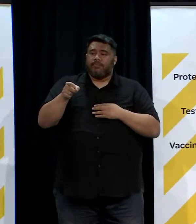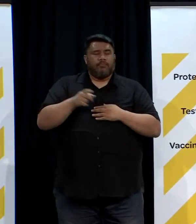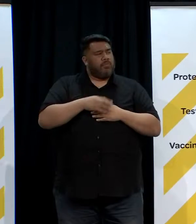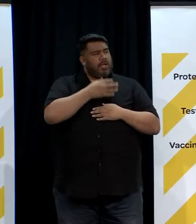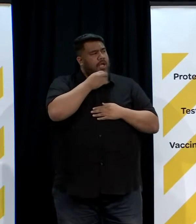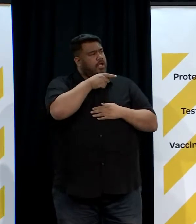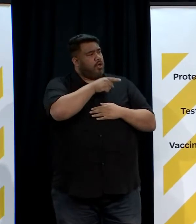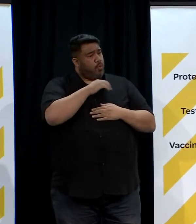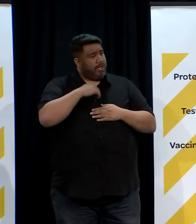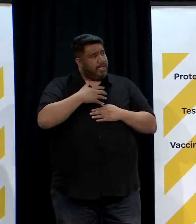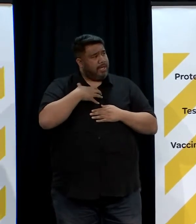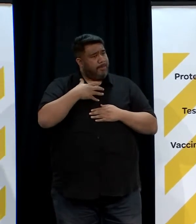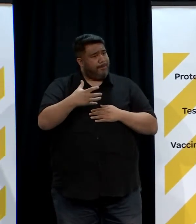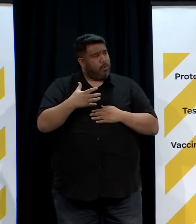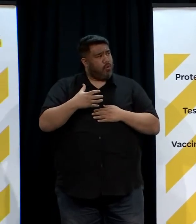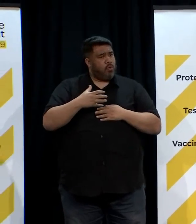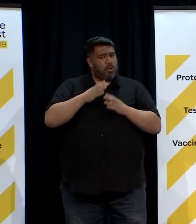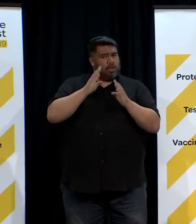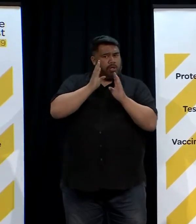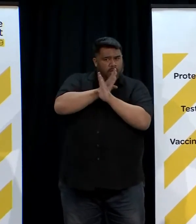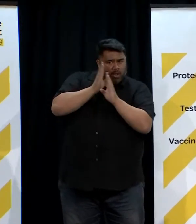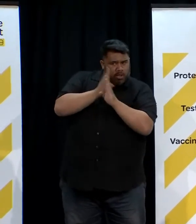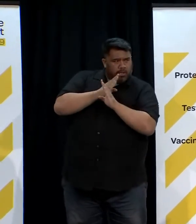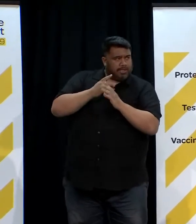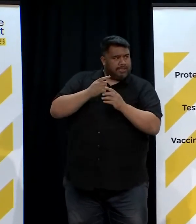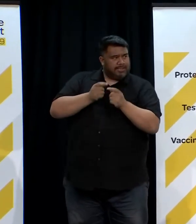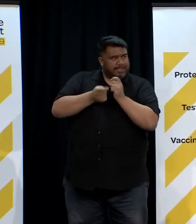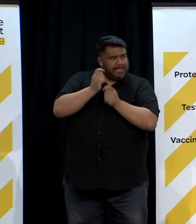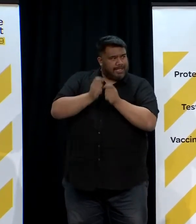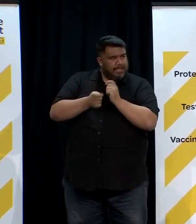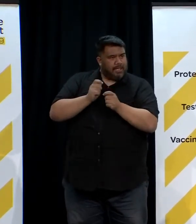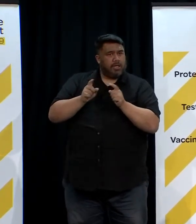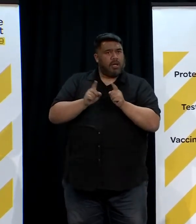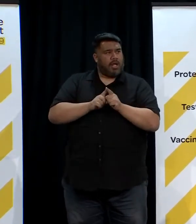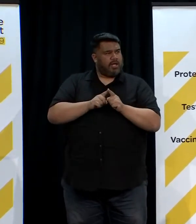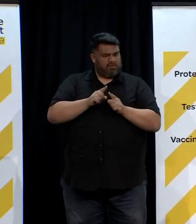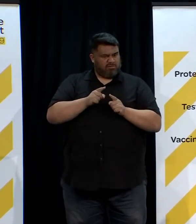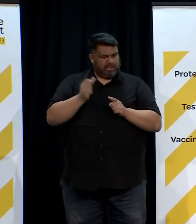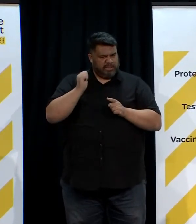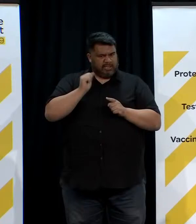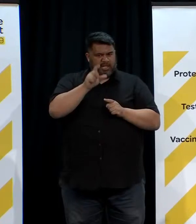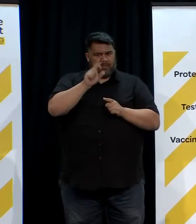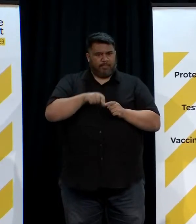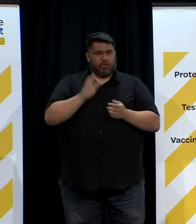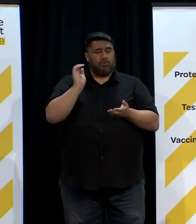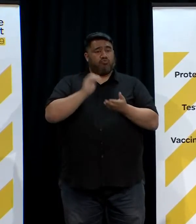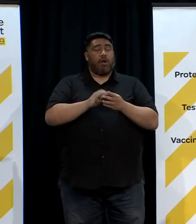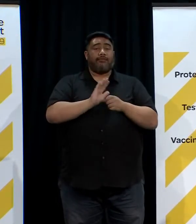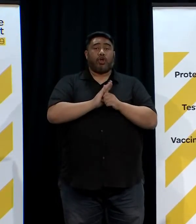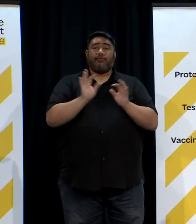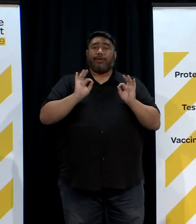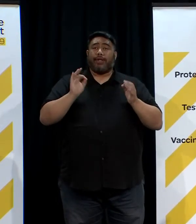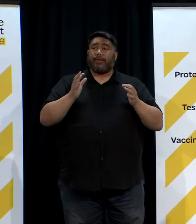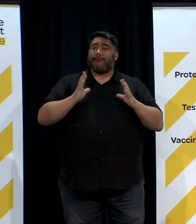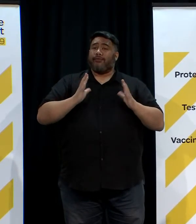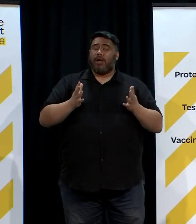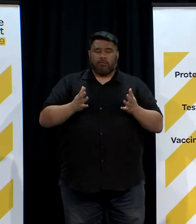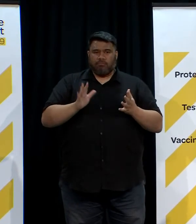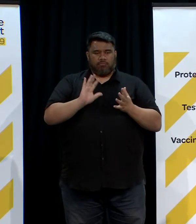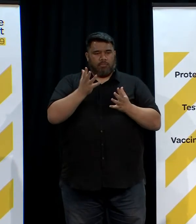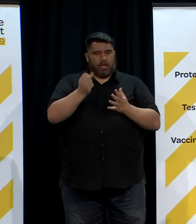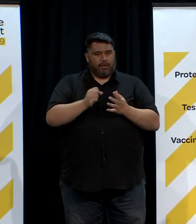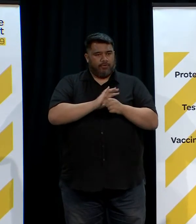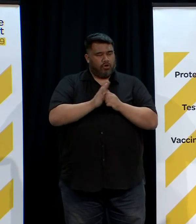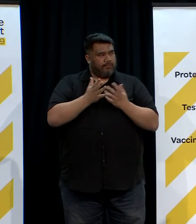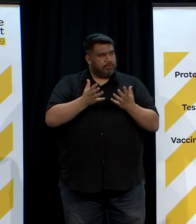randomised surveillance testing, not just asymptomatic people? Given we've got this person who came to the hospital who seemingly had no COVID symptoms but was found to have COVID,